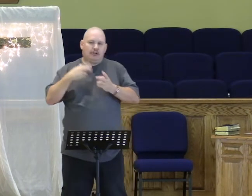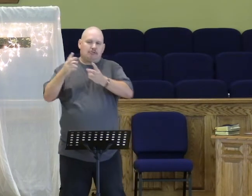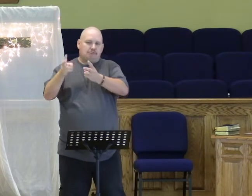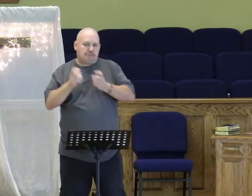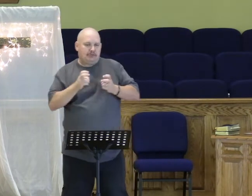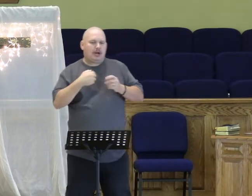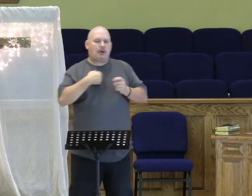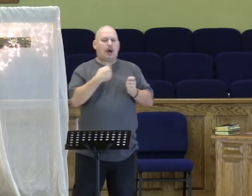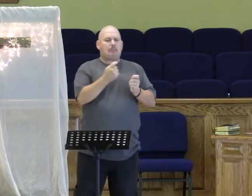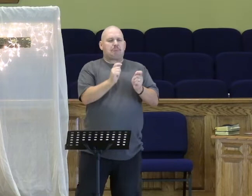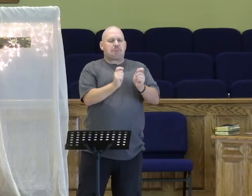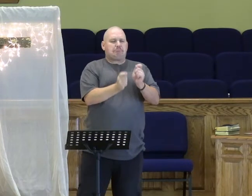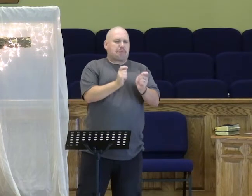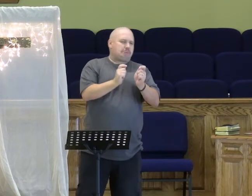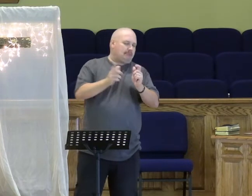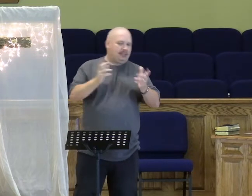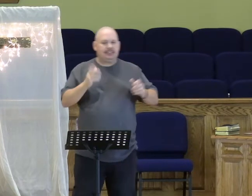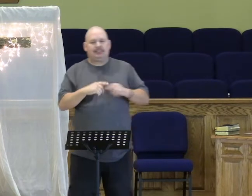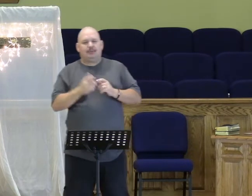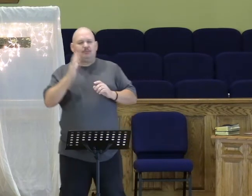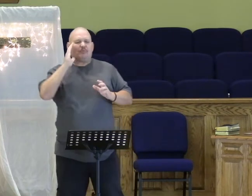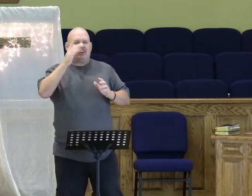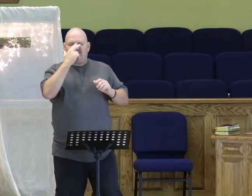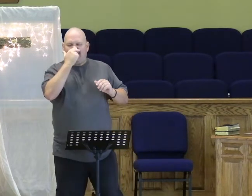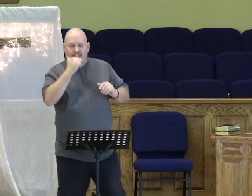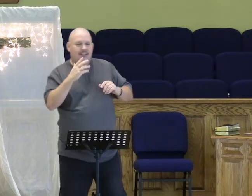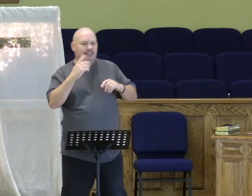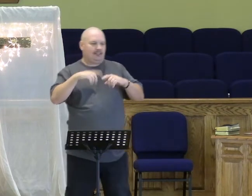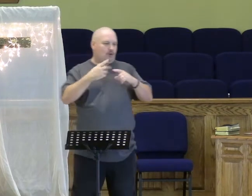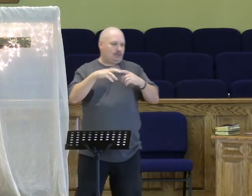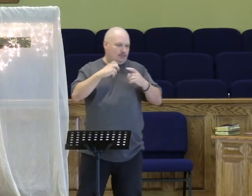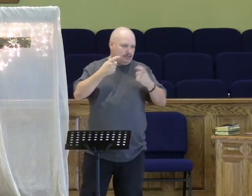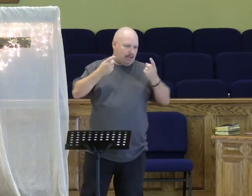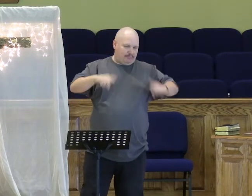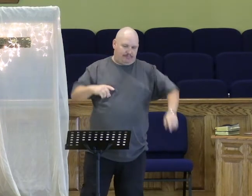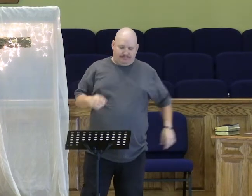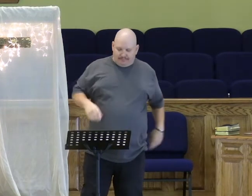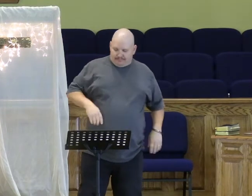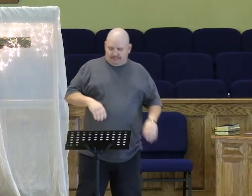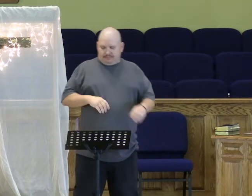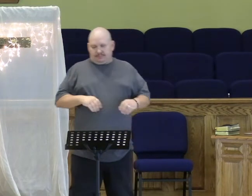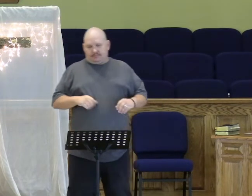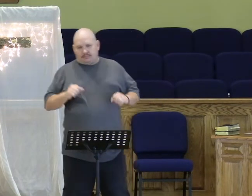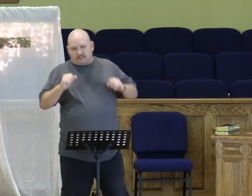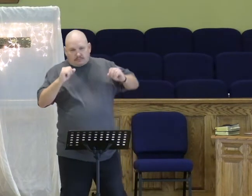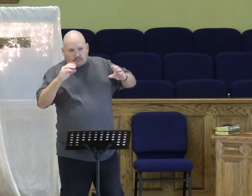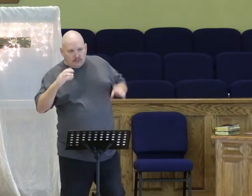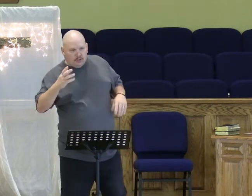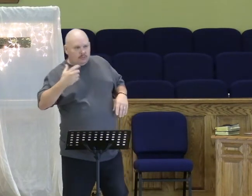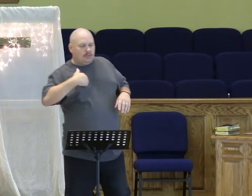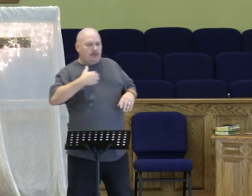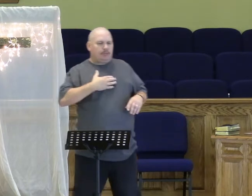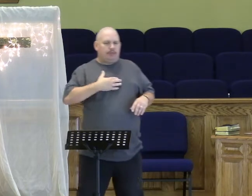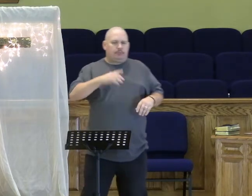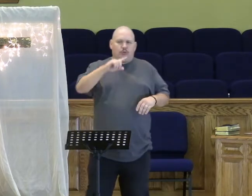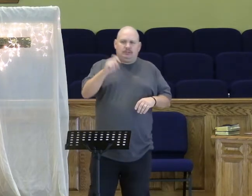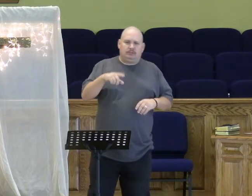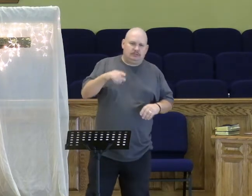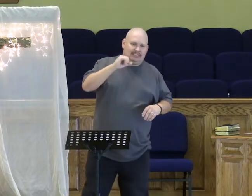initially told this story in sign language, and I might modify it to Sean Campbell style, but that's what I want